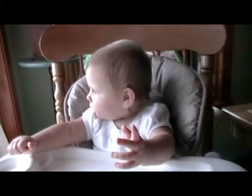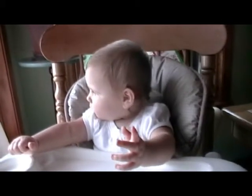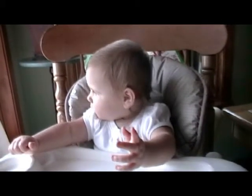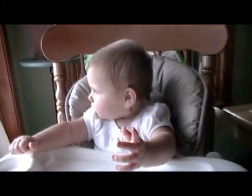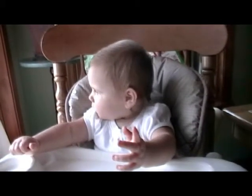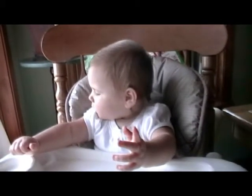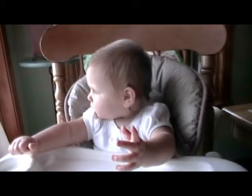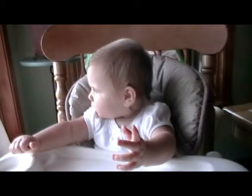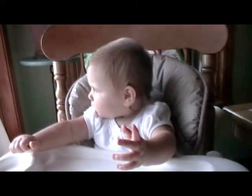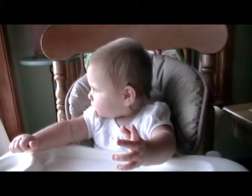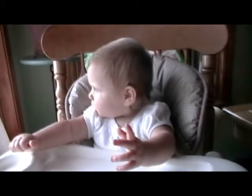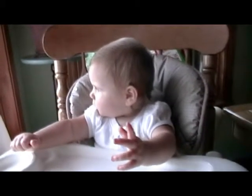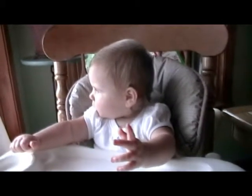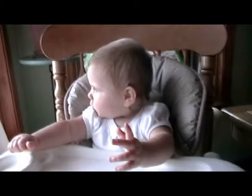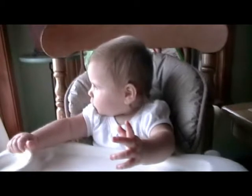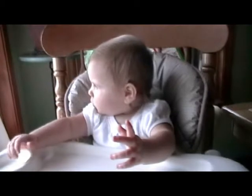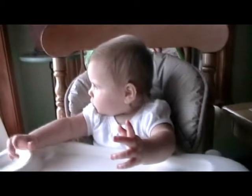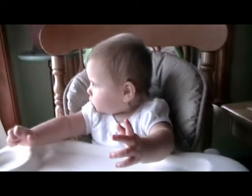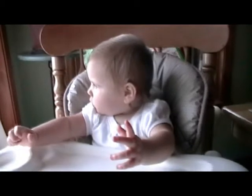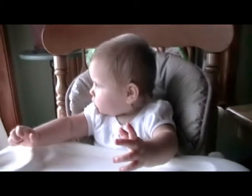Yeah, that's all we get from mommy.